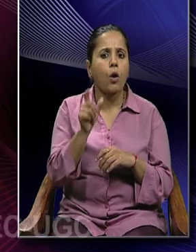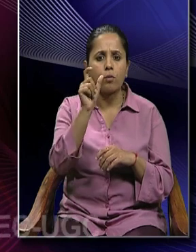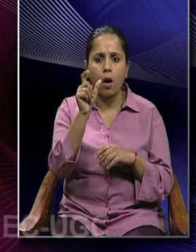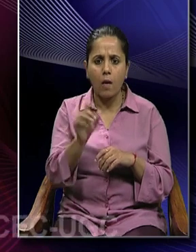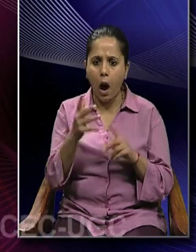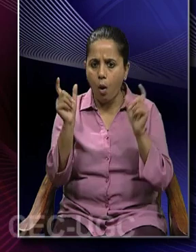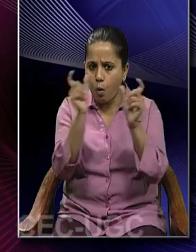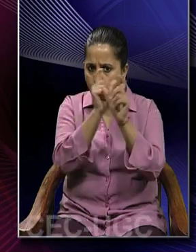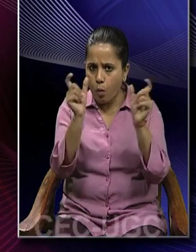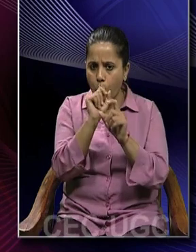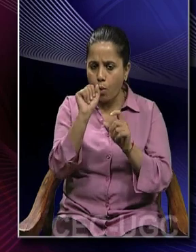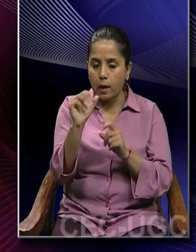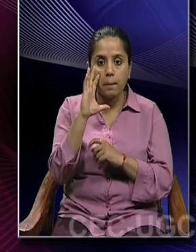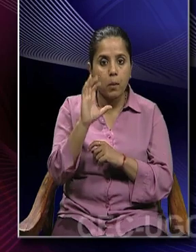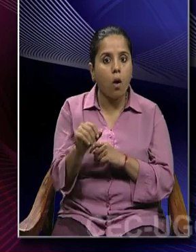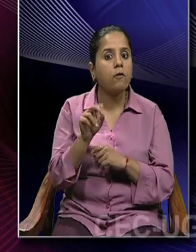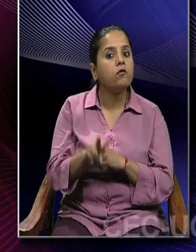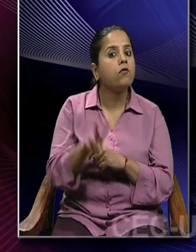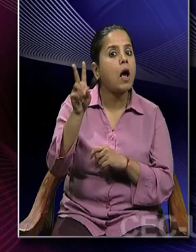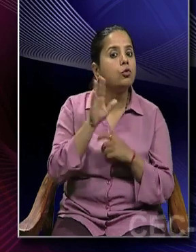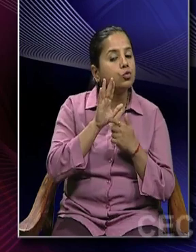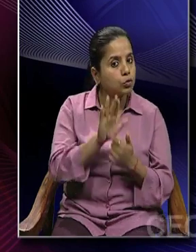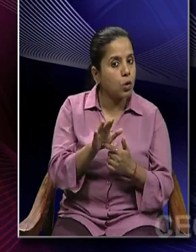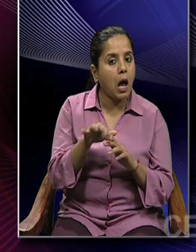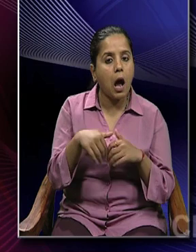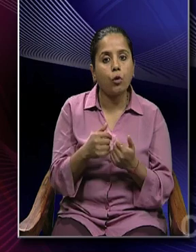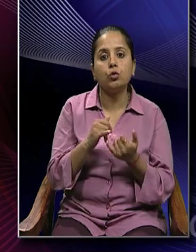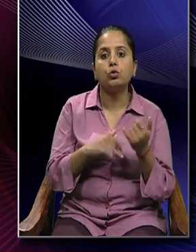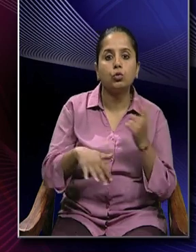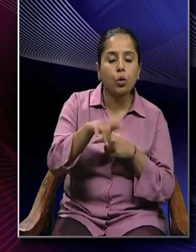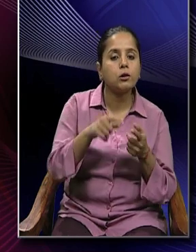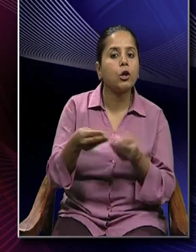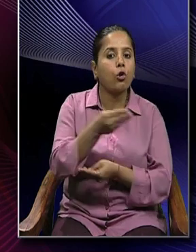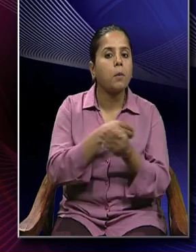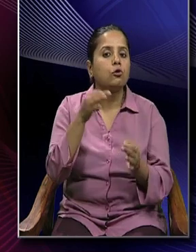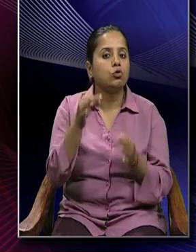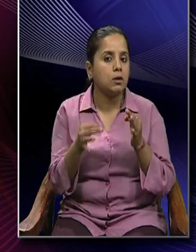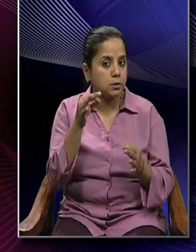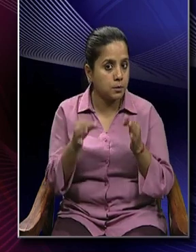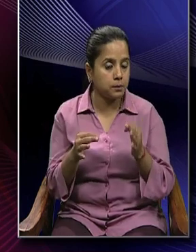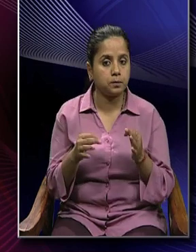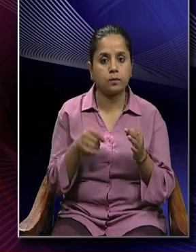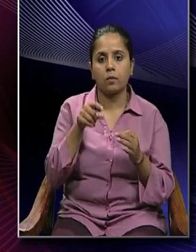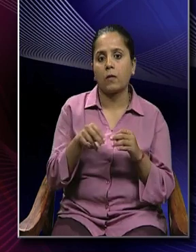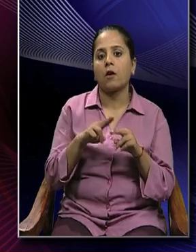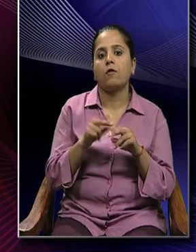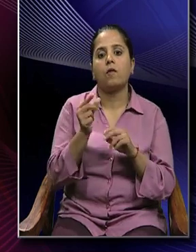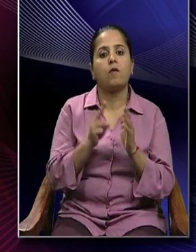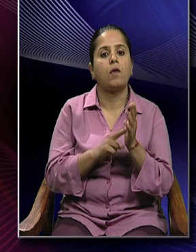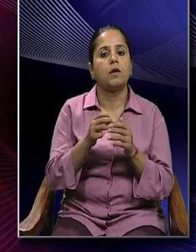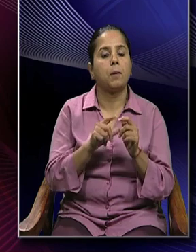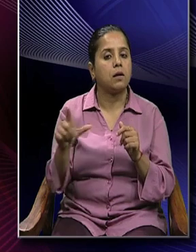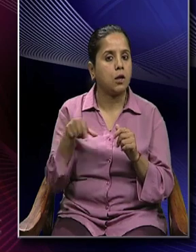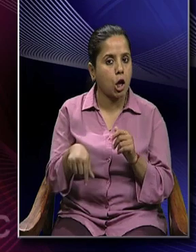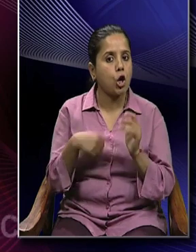also indicates their importance in that sense, that how the social and economic justice was the fundamental norm of the